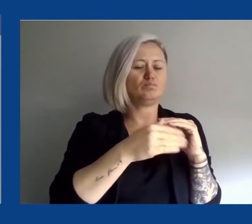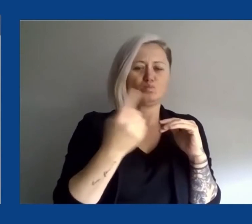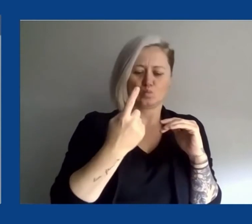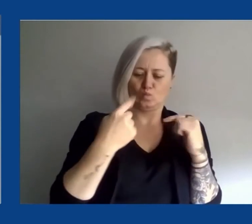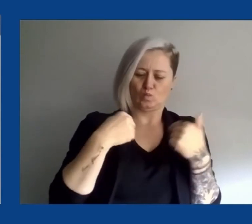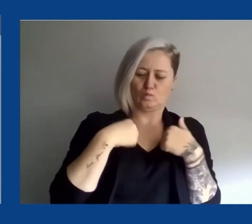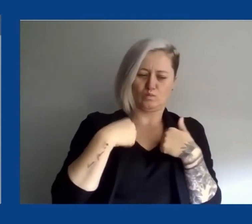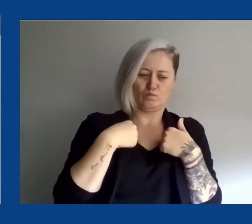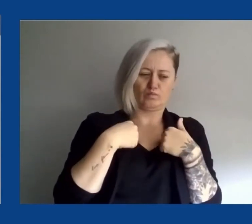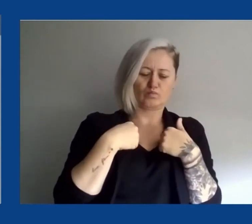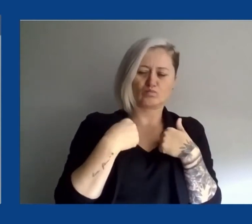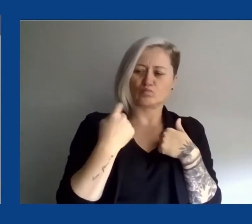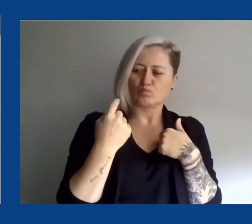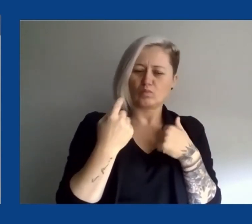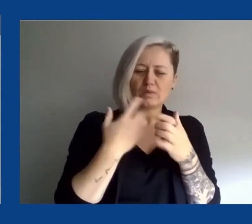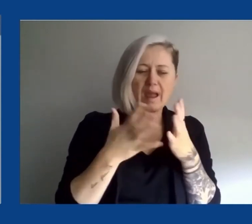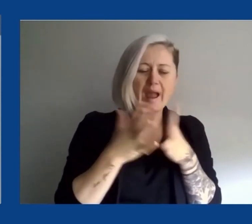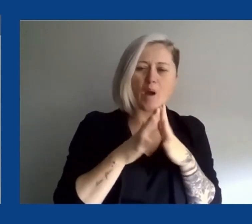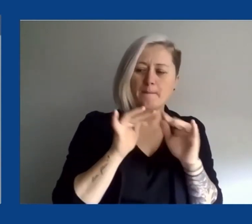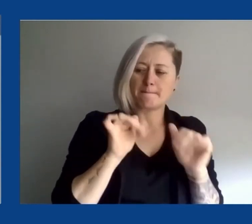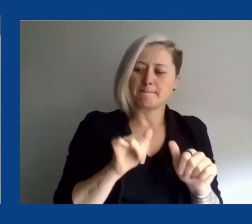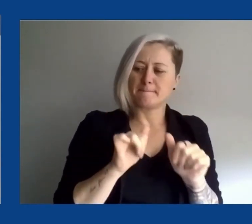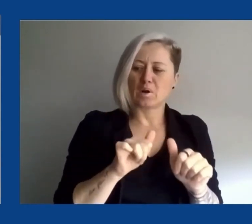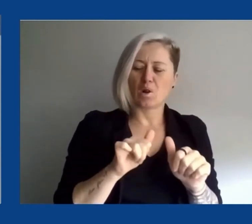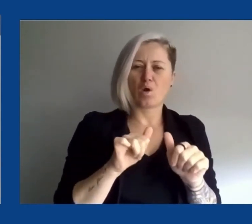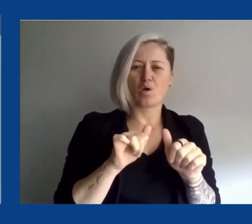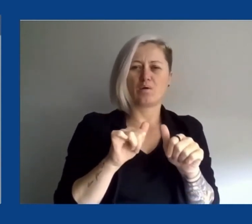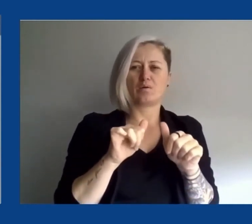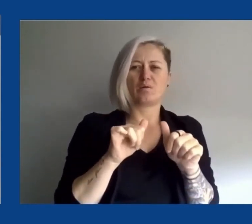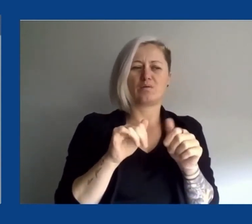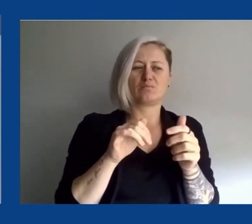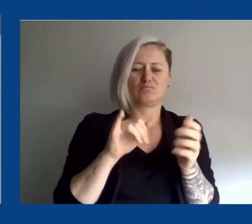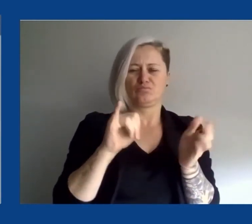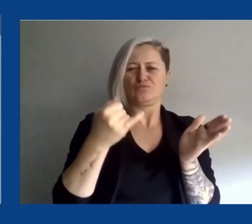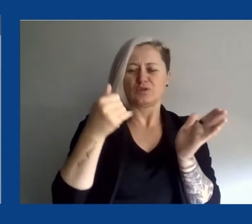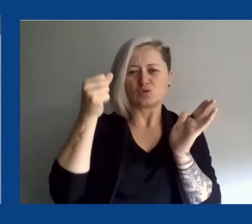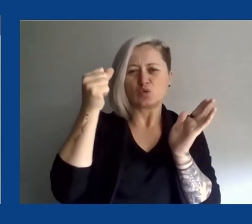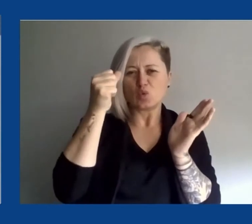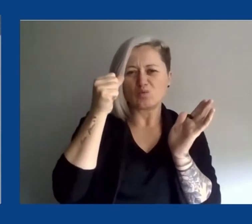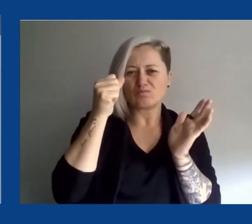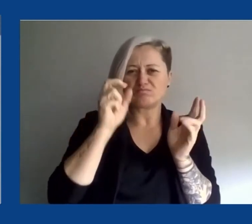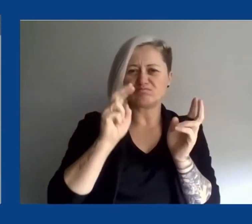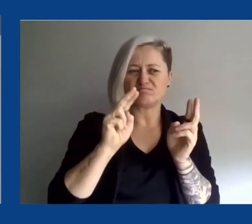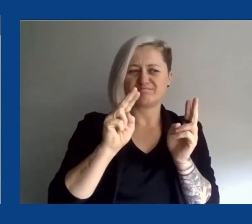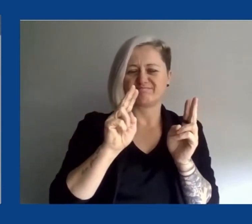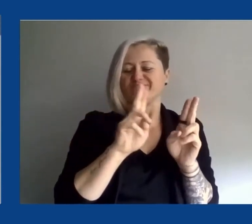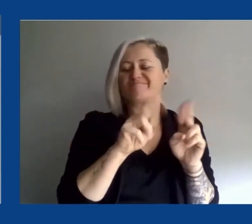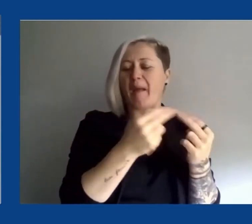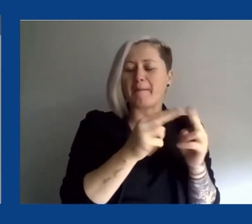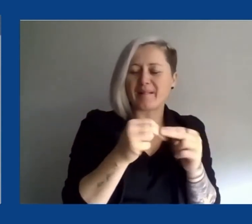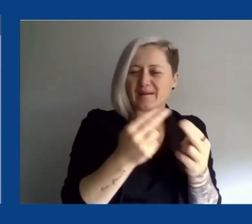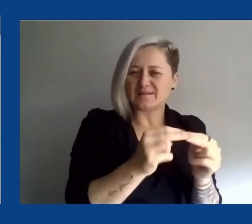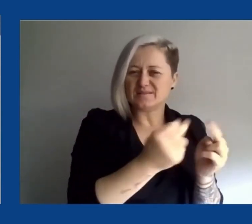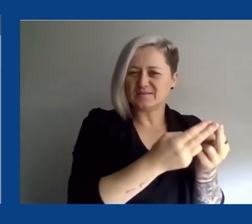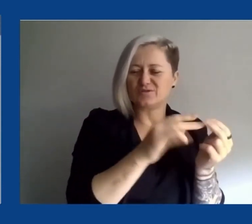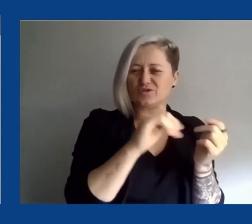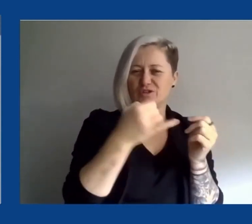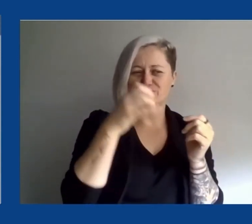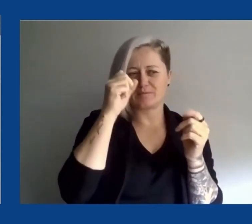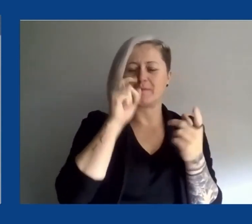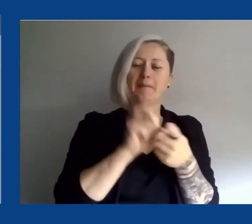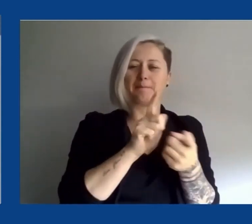were, how you belonged. You just knew families, you know, and you just remember meeting